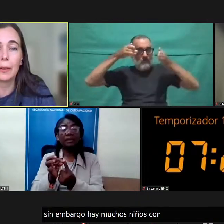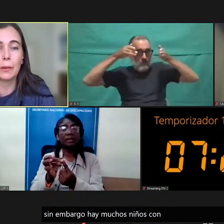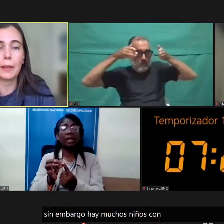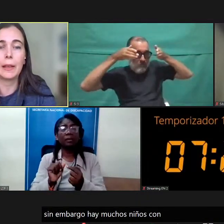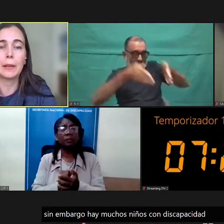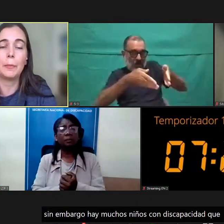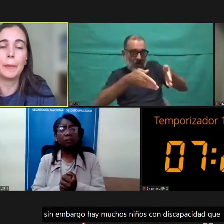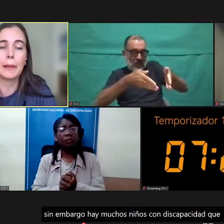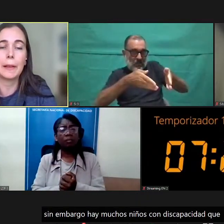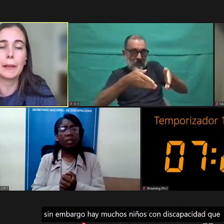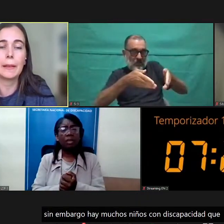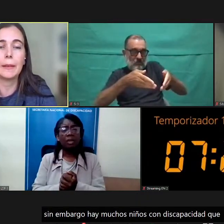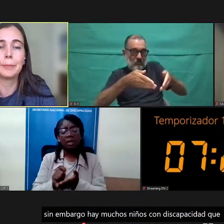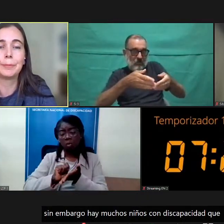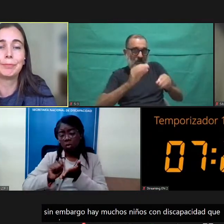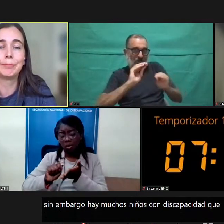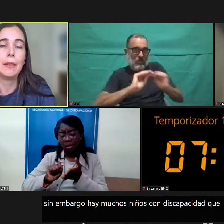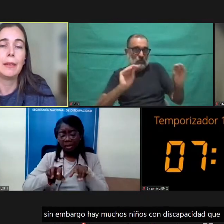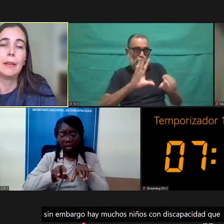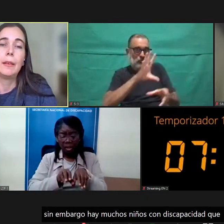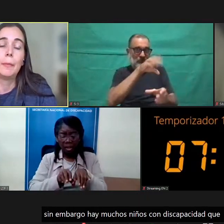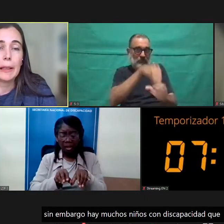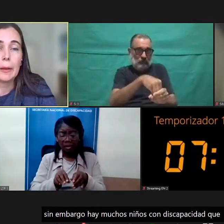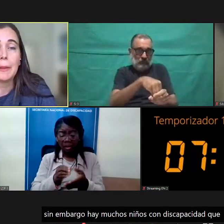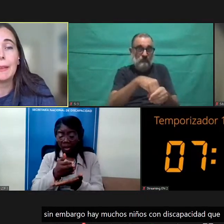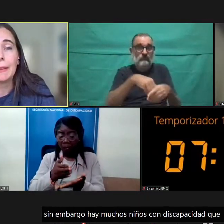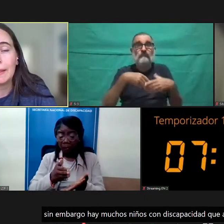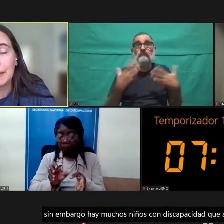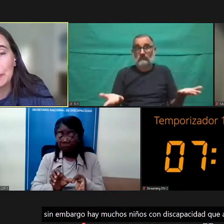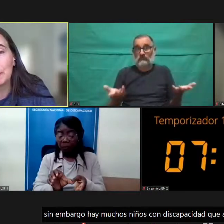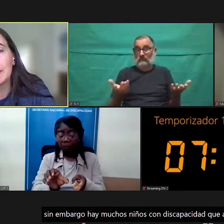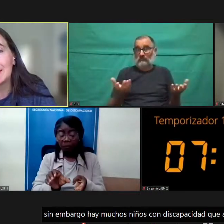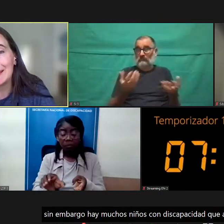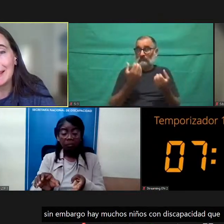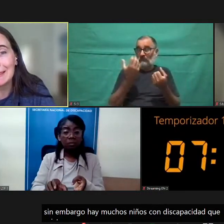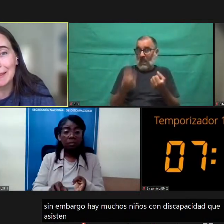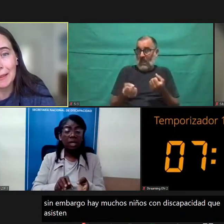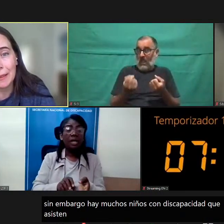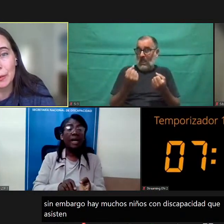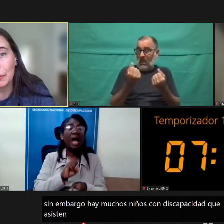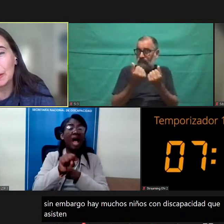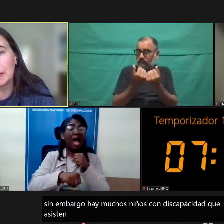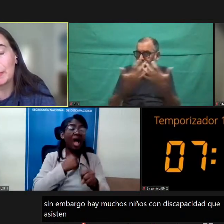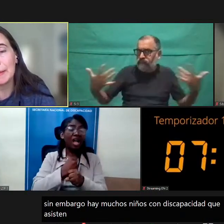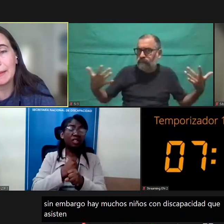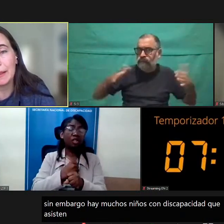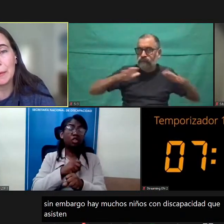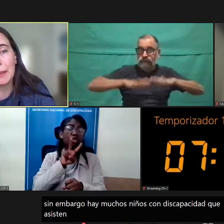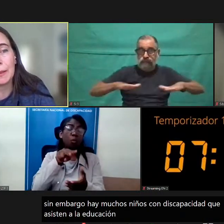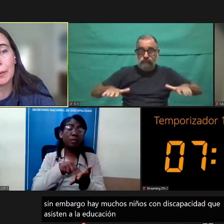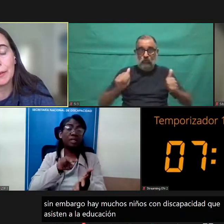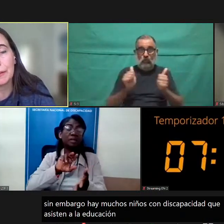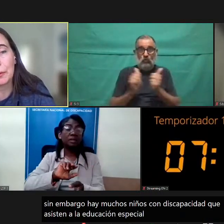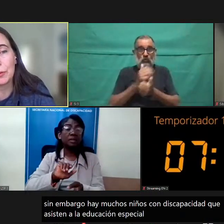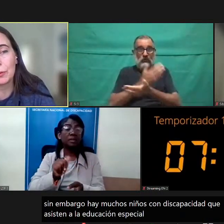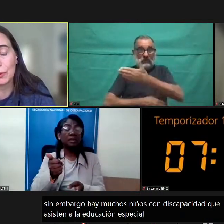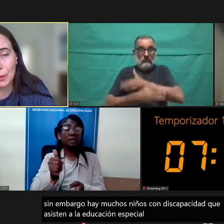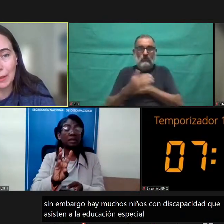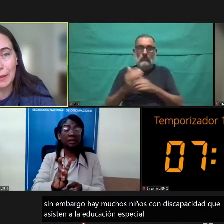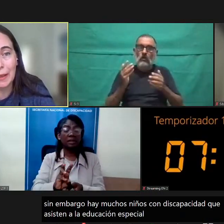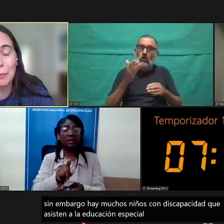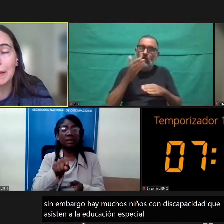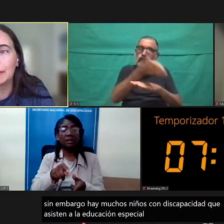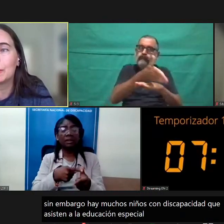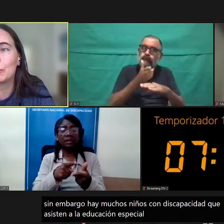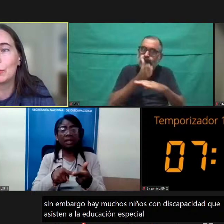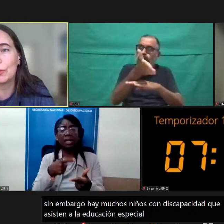disabilities go to special education or have shared the schooling in